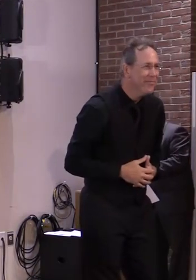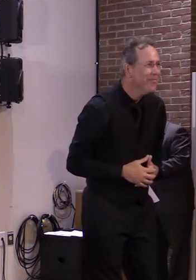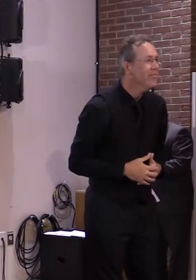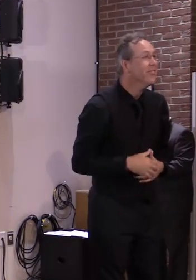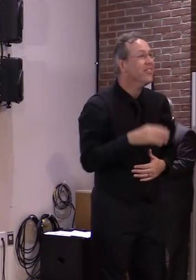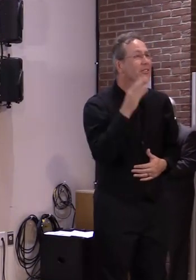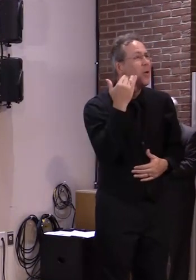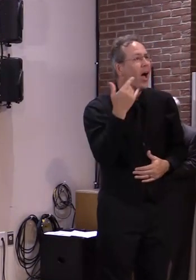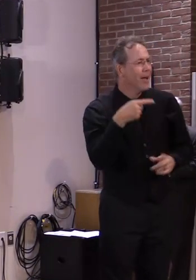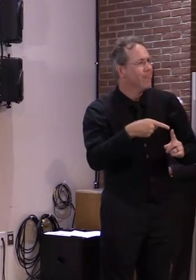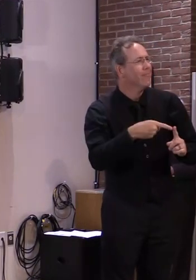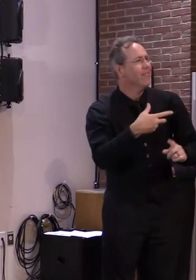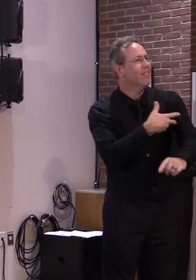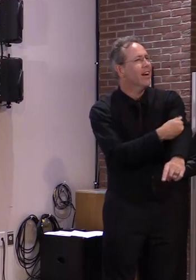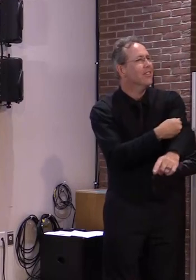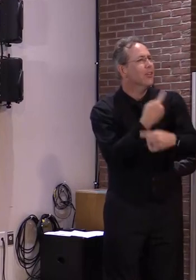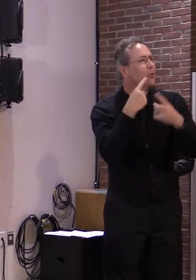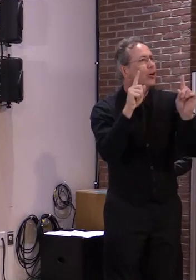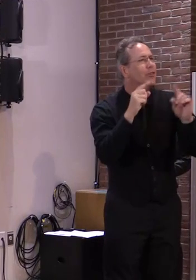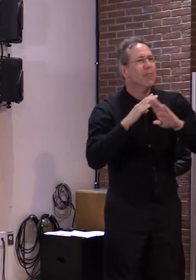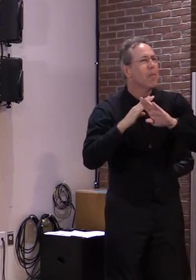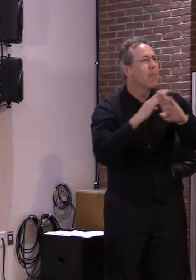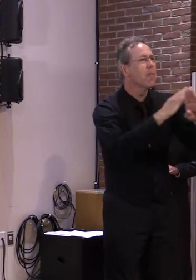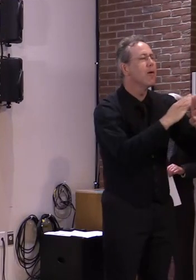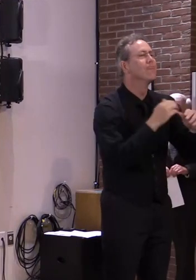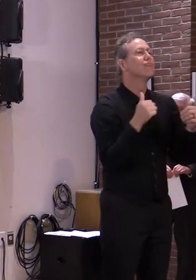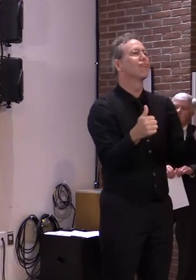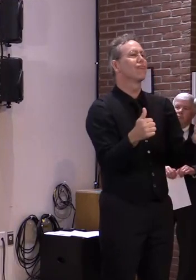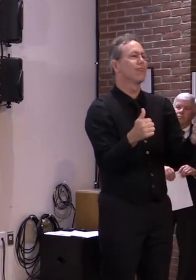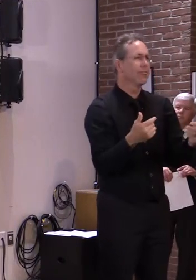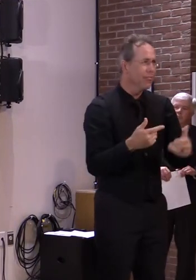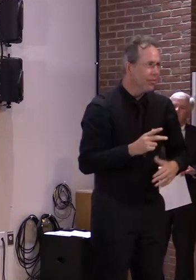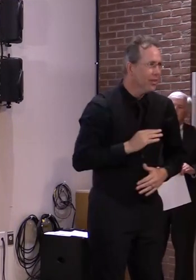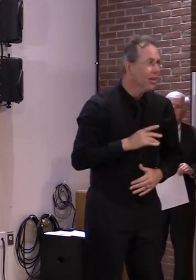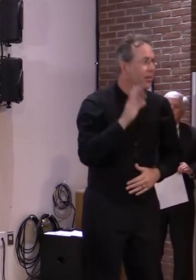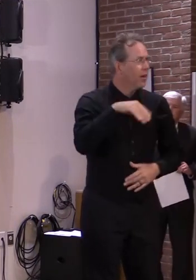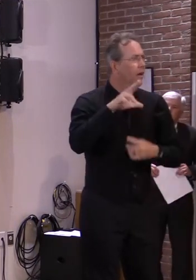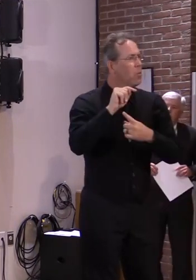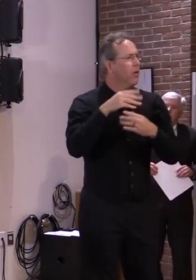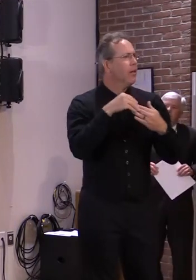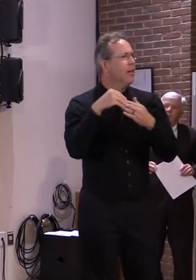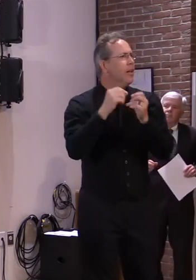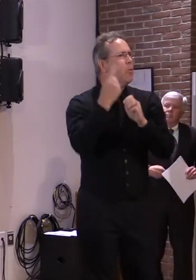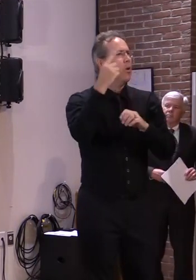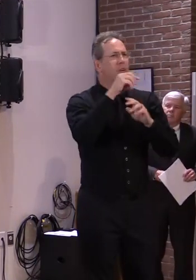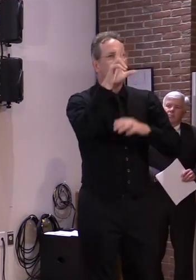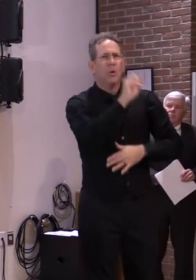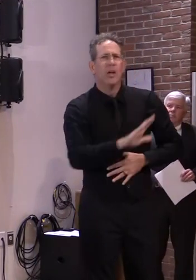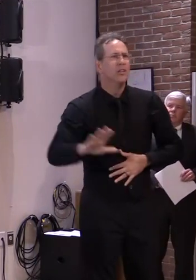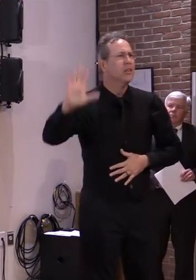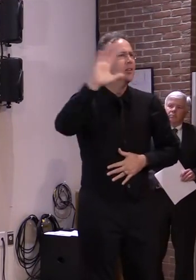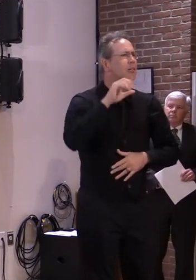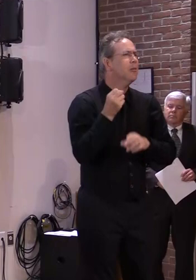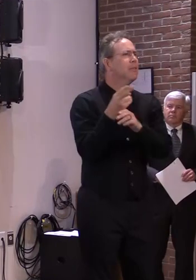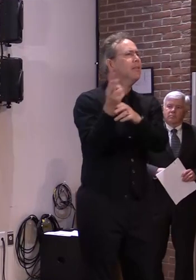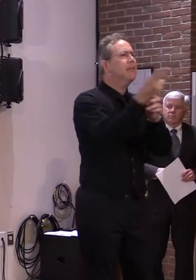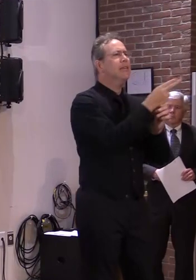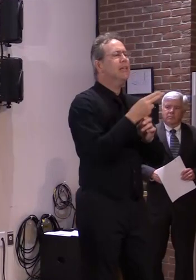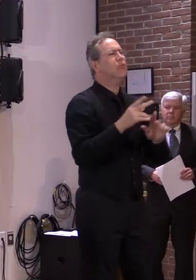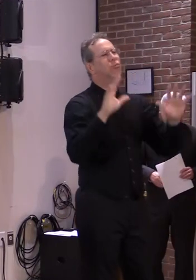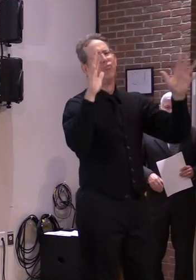vaccines work. And we're the most vaccinated state in America, as well as the most vaccinated places on the